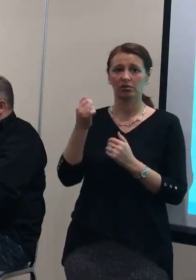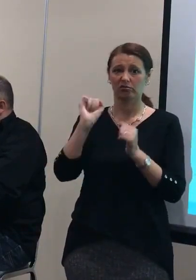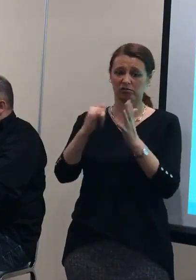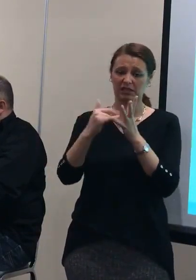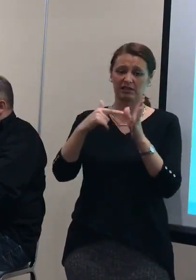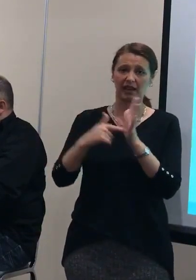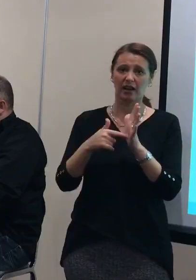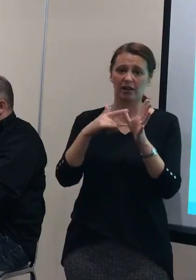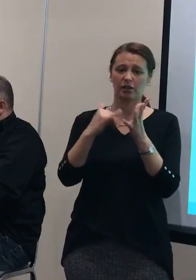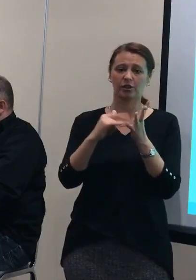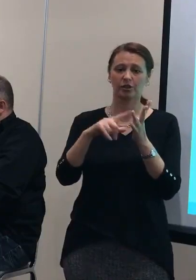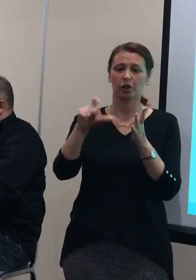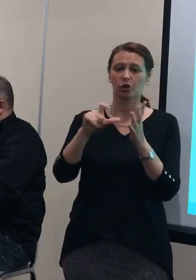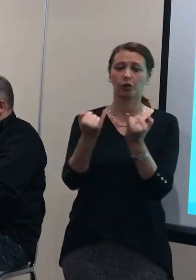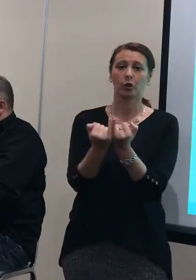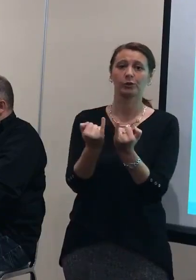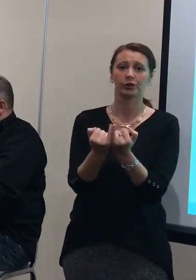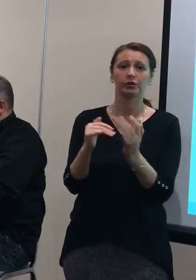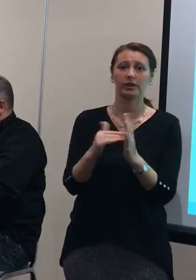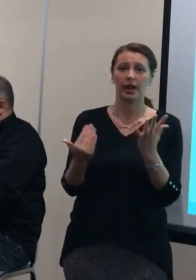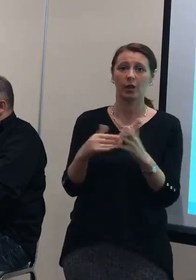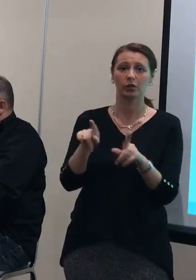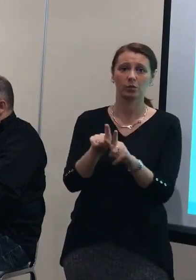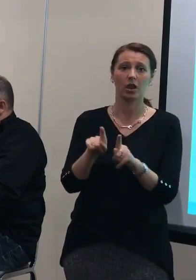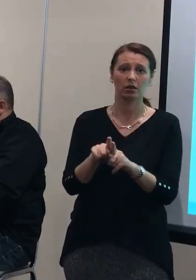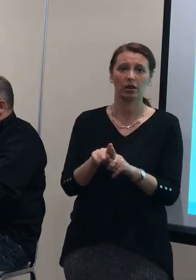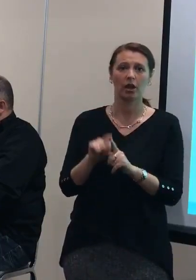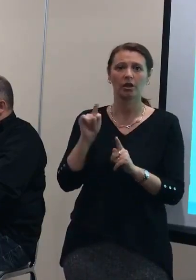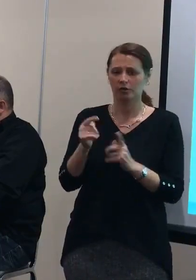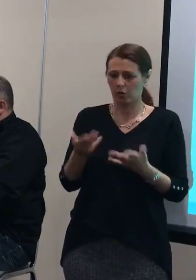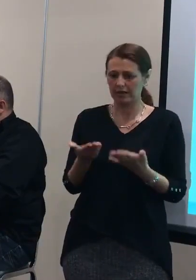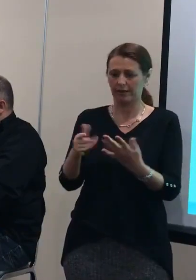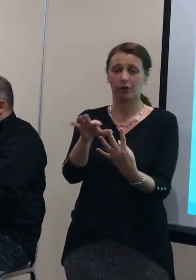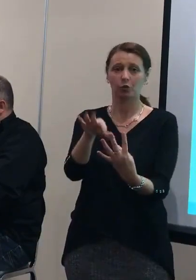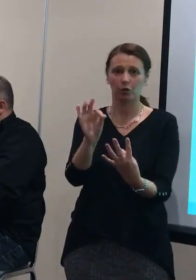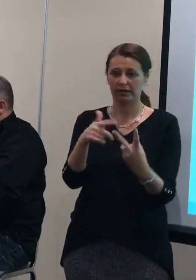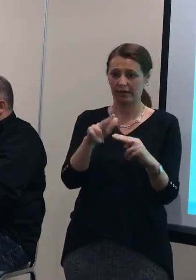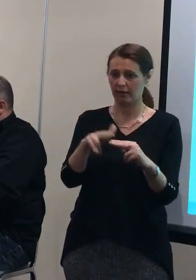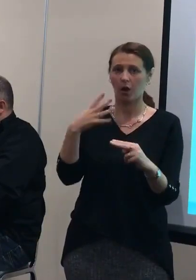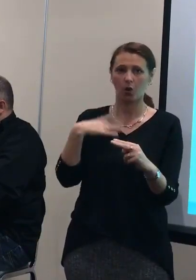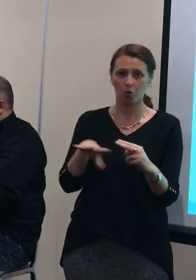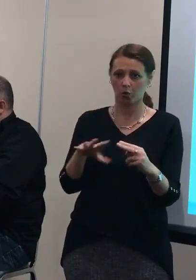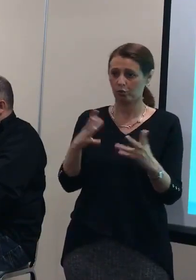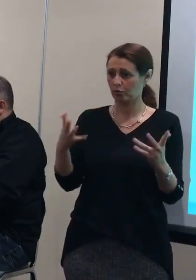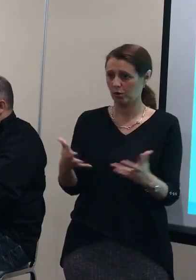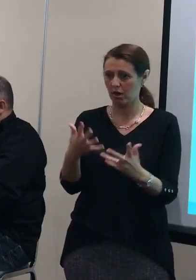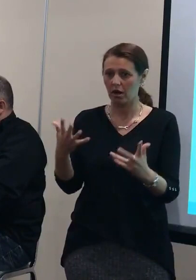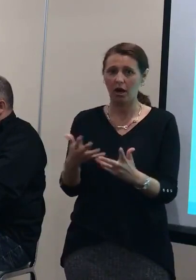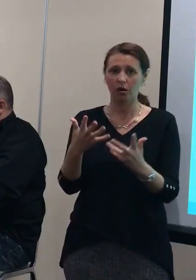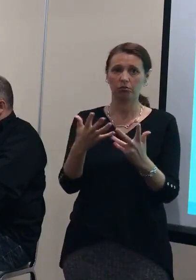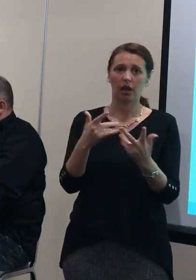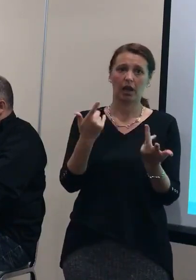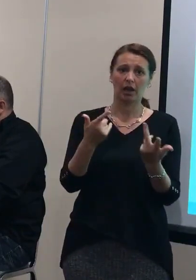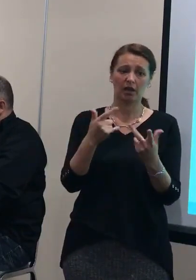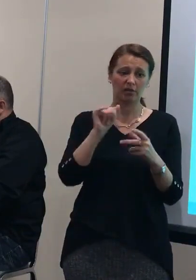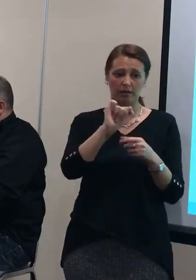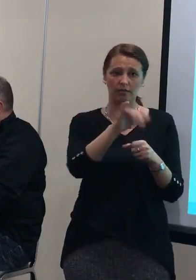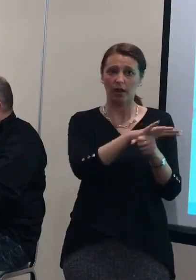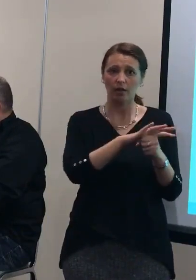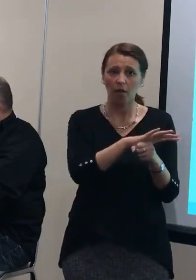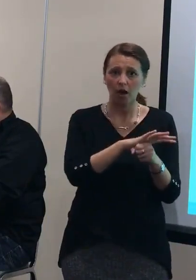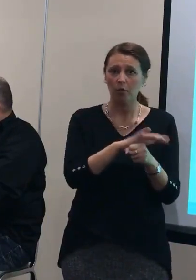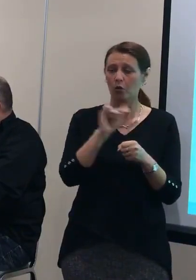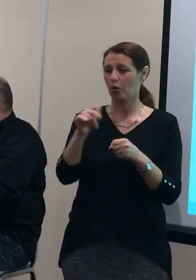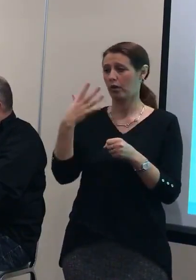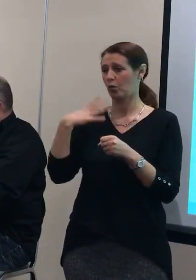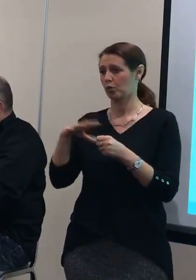Saturday association competition as well. So it's about affording choice if they want to play simply in the environment, or if they